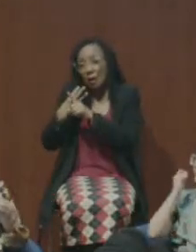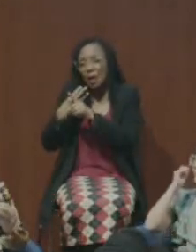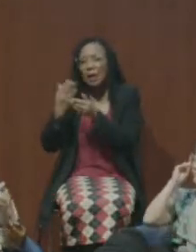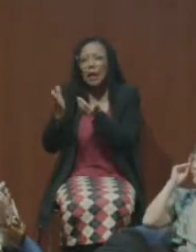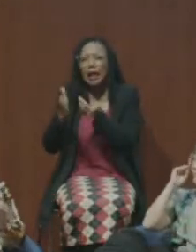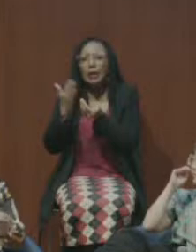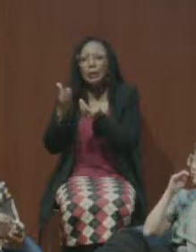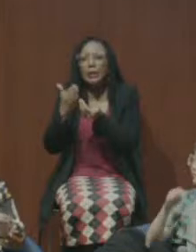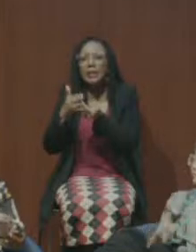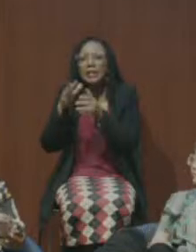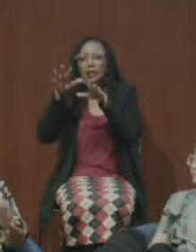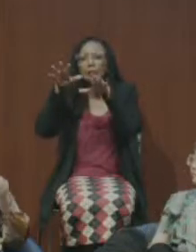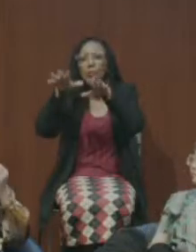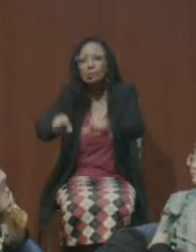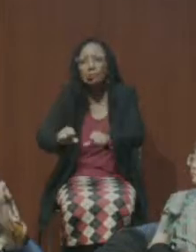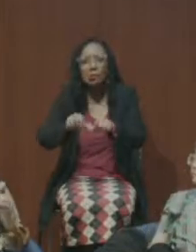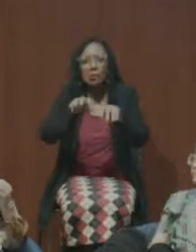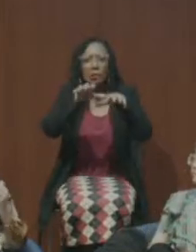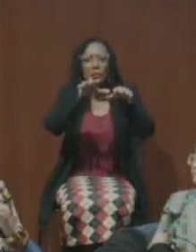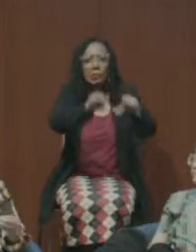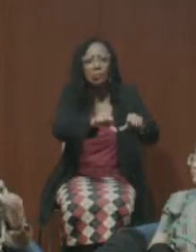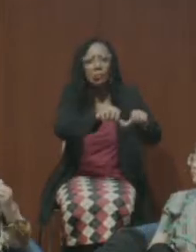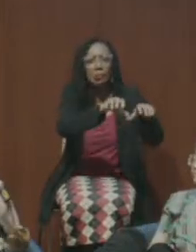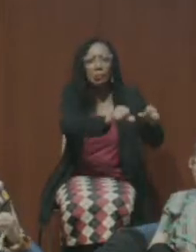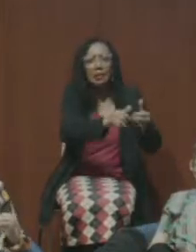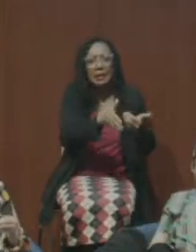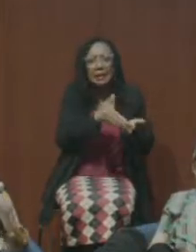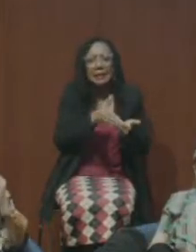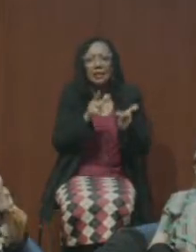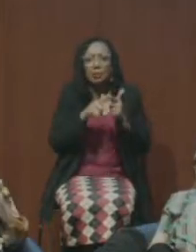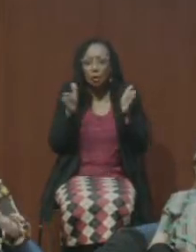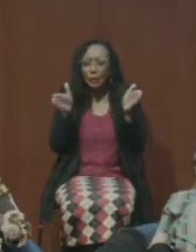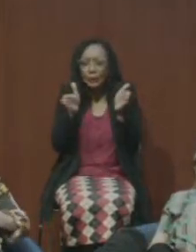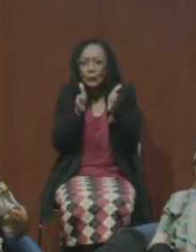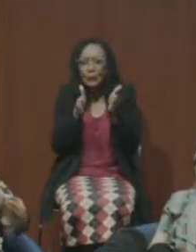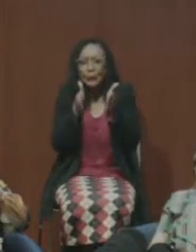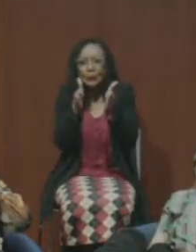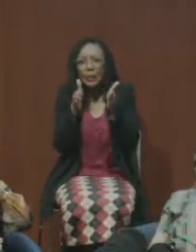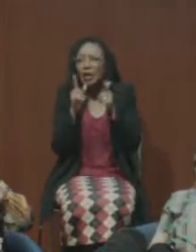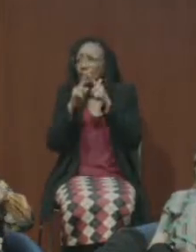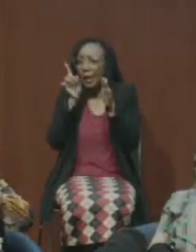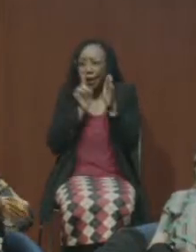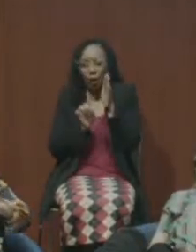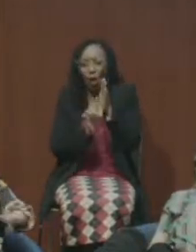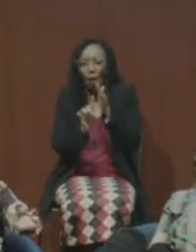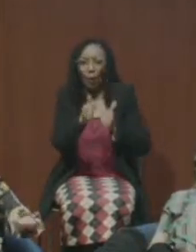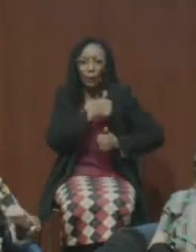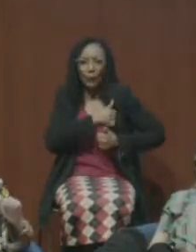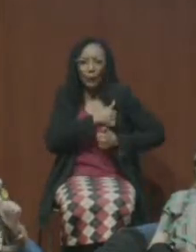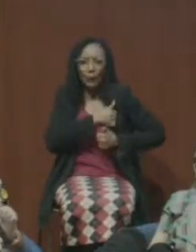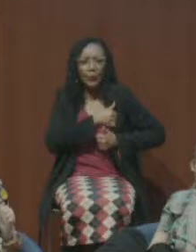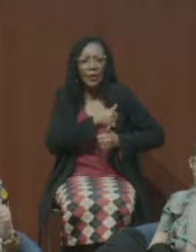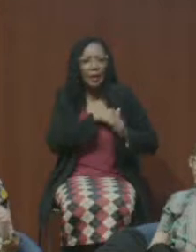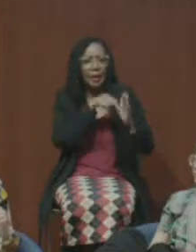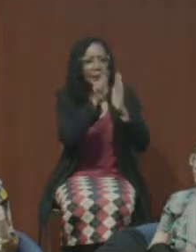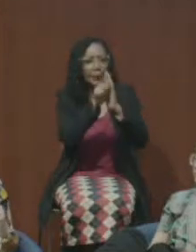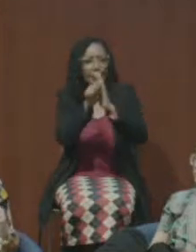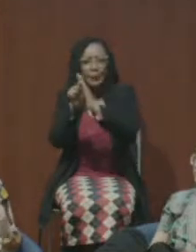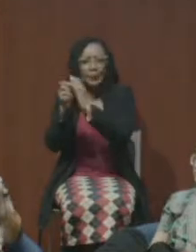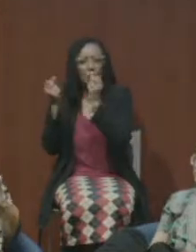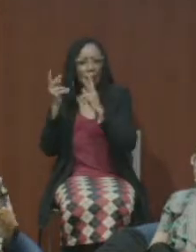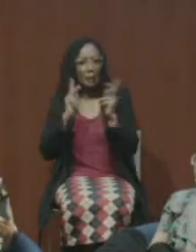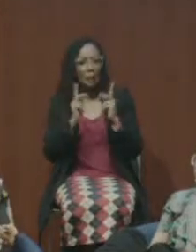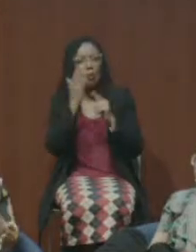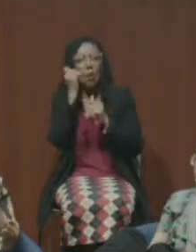to conquer Jenin. It was very easy for the Israeli tanks to enter Jenin and like take out all the resistant fighters in